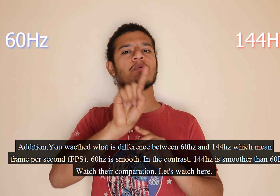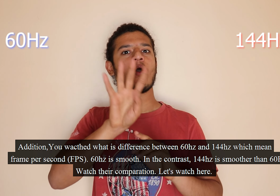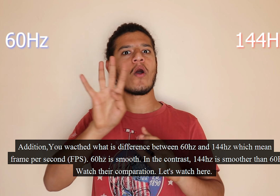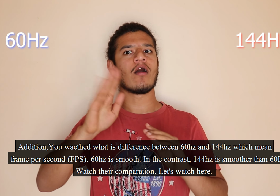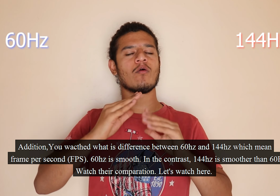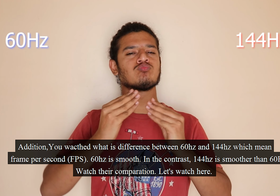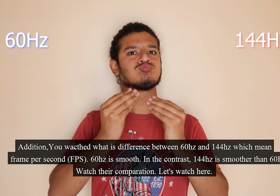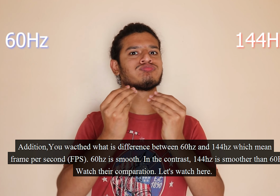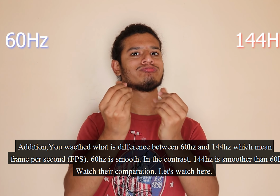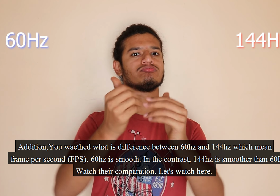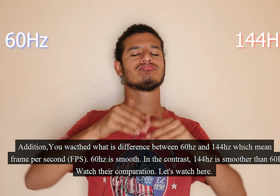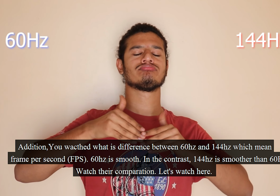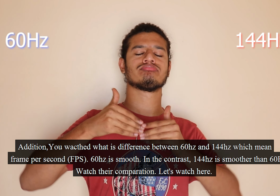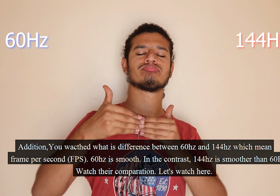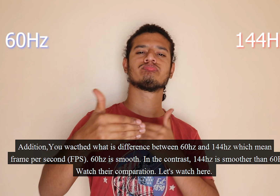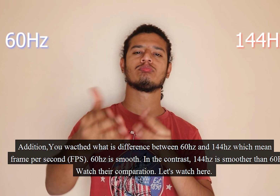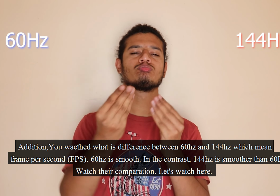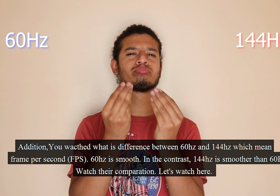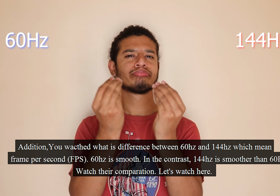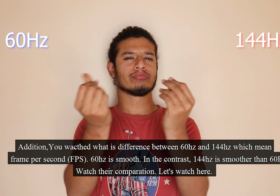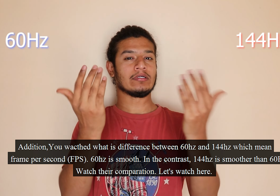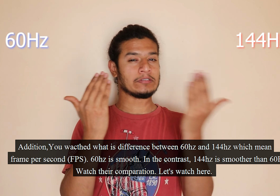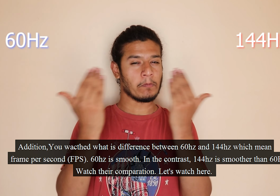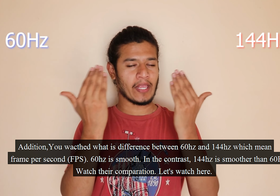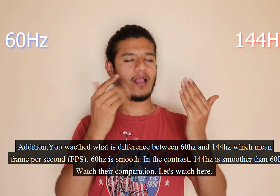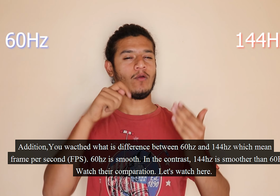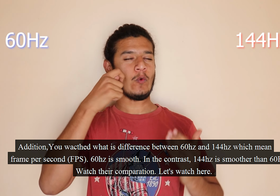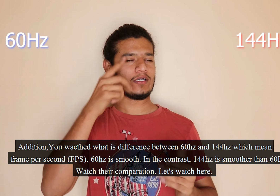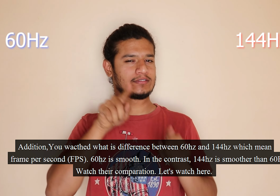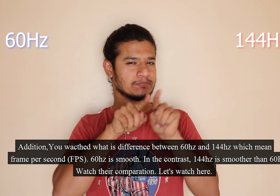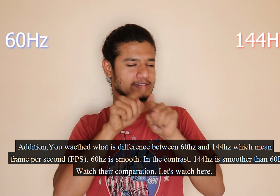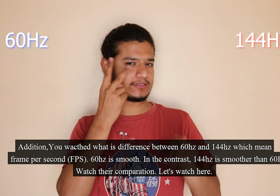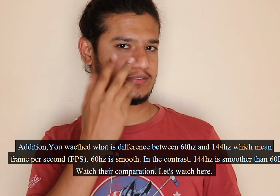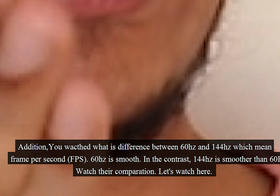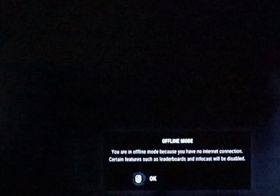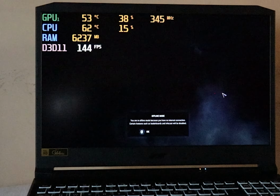144Hz is smoother than 60Hz. Watch their comparison. Let's watch here.